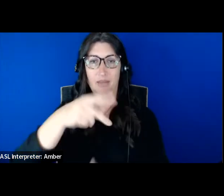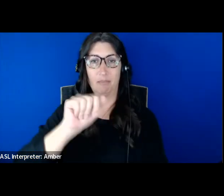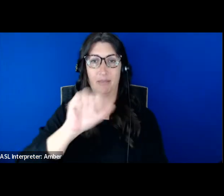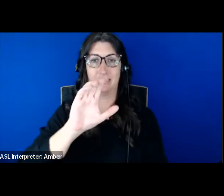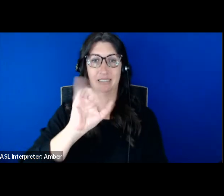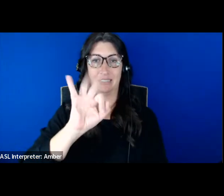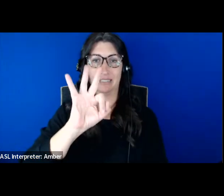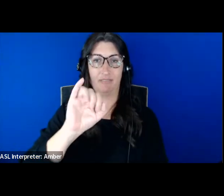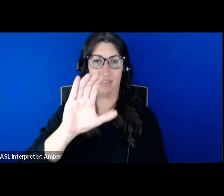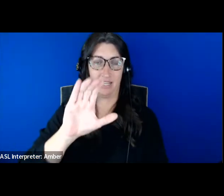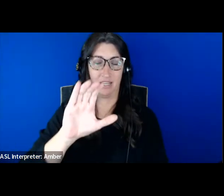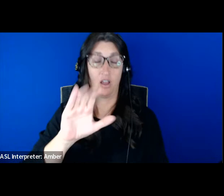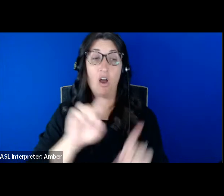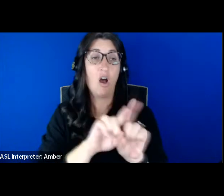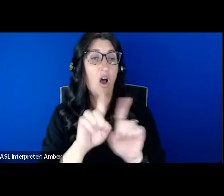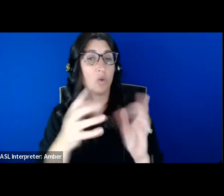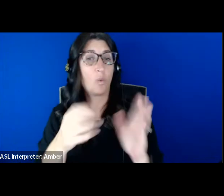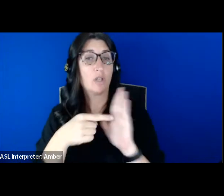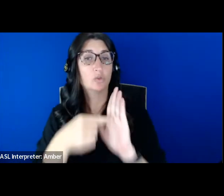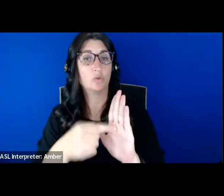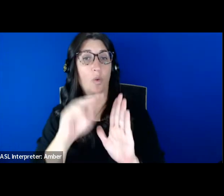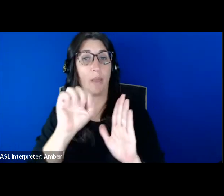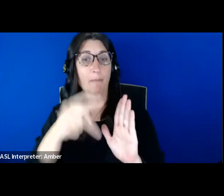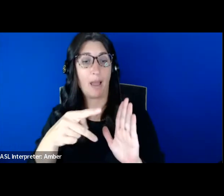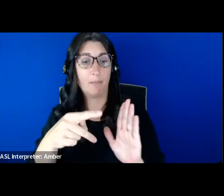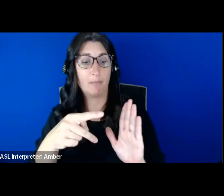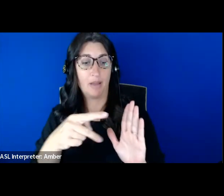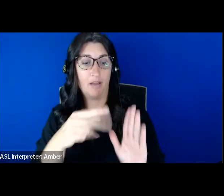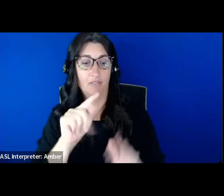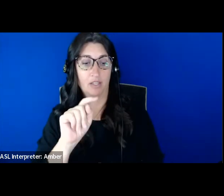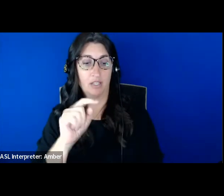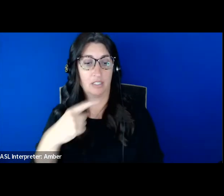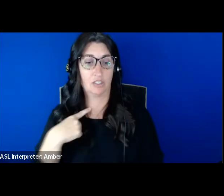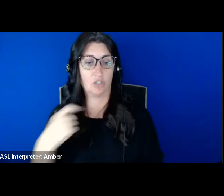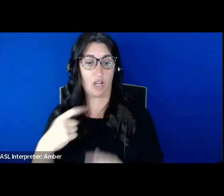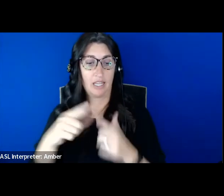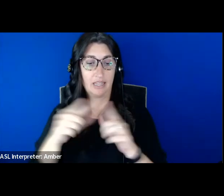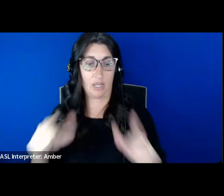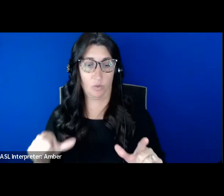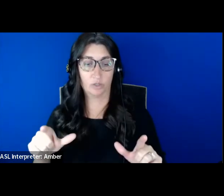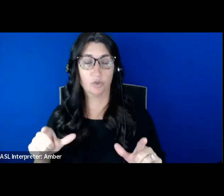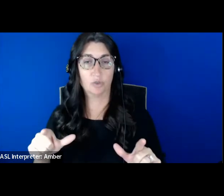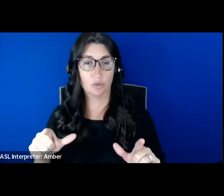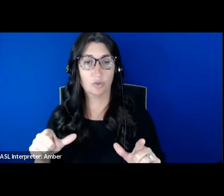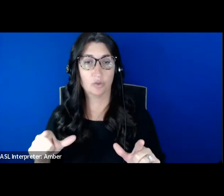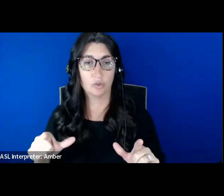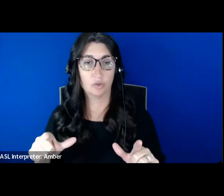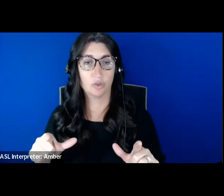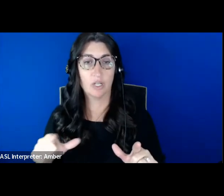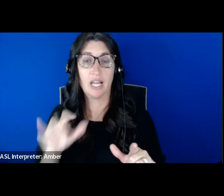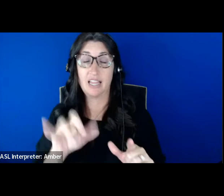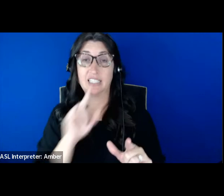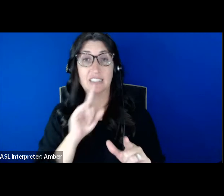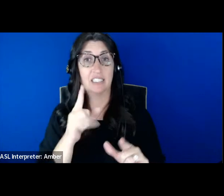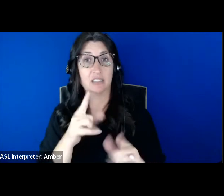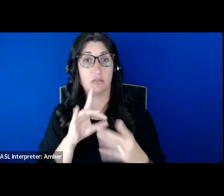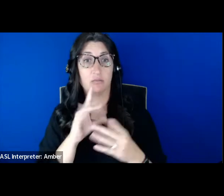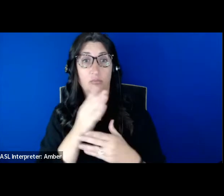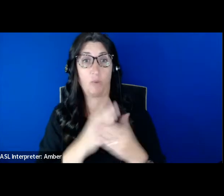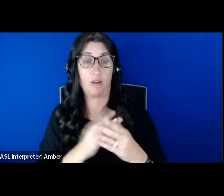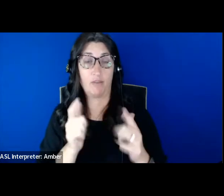map to just to show you the history of the Tongan language. Tongan language is part of a large language group